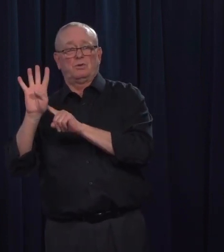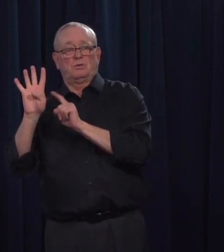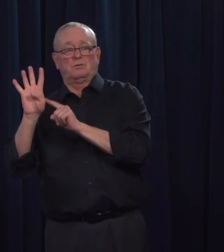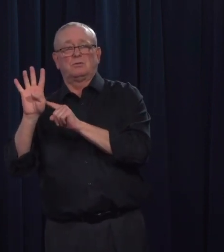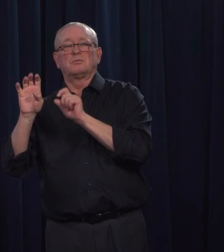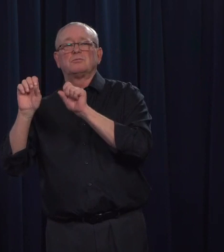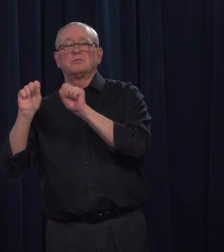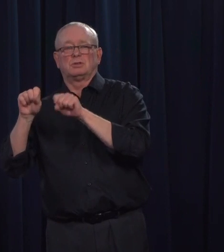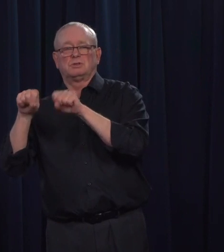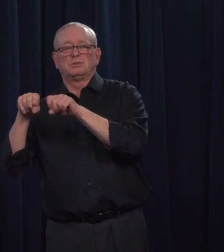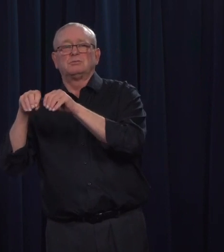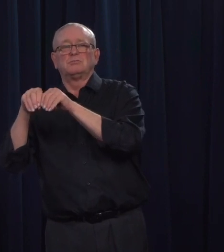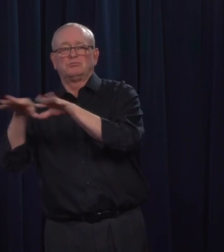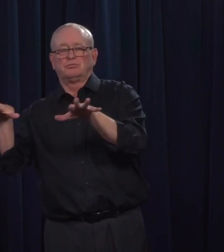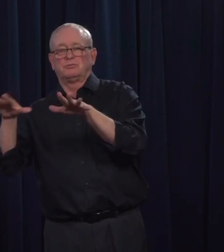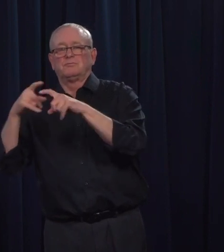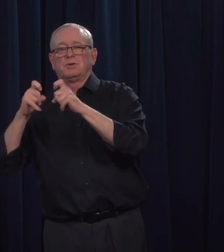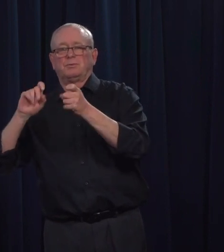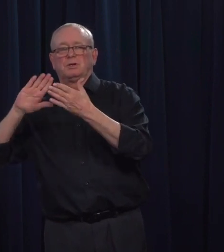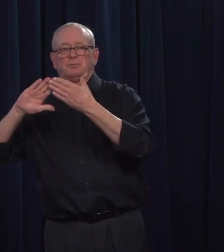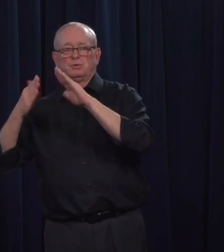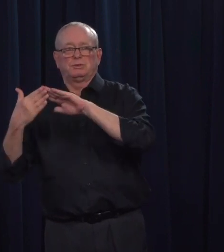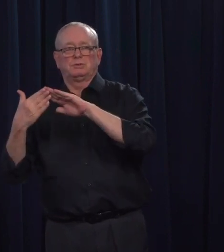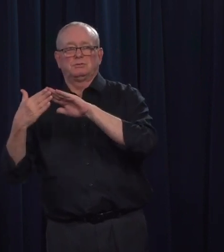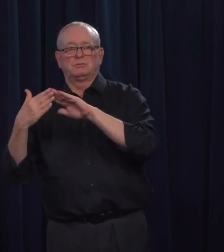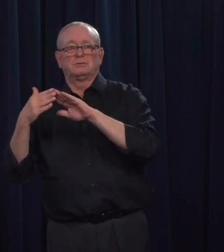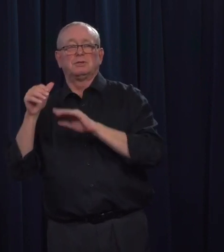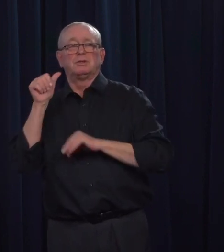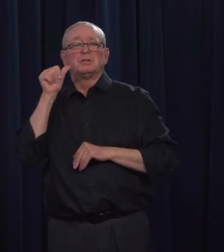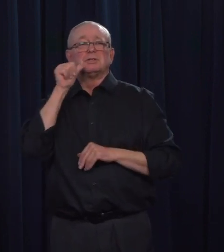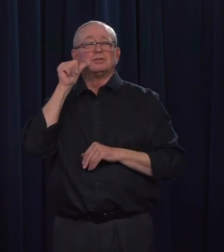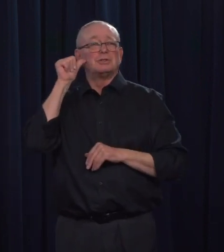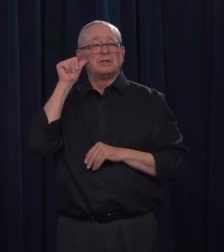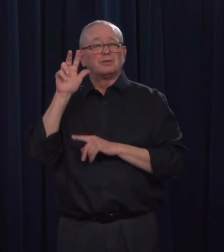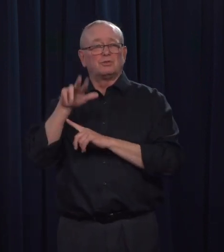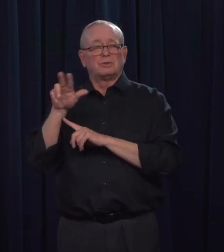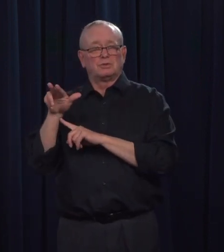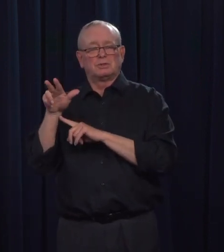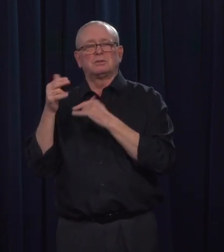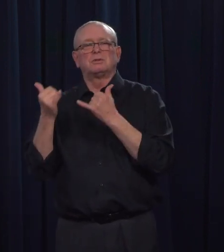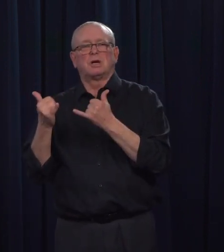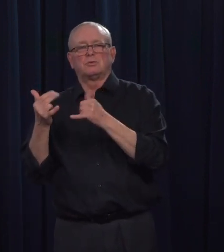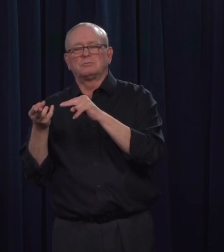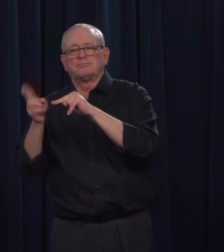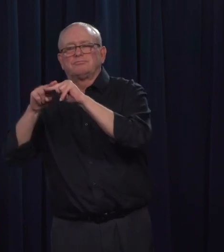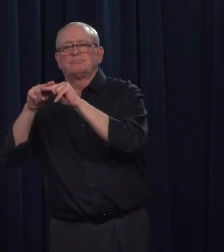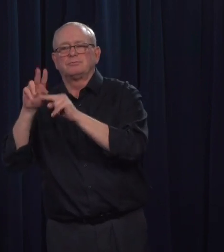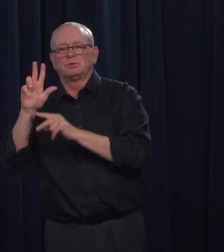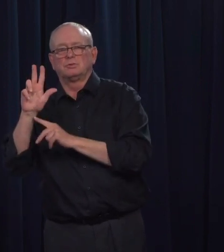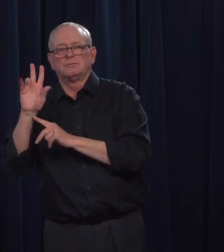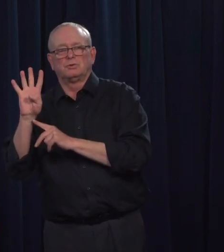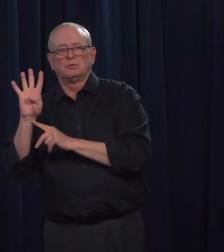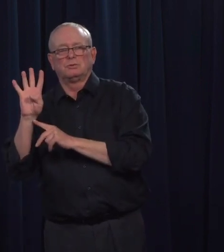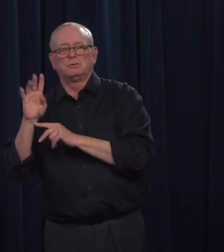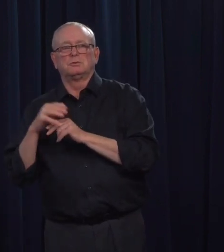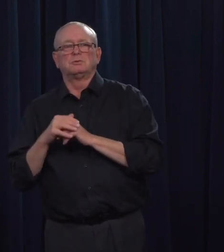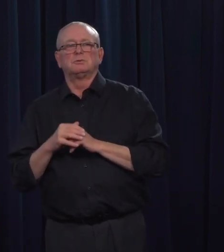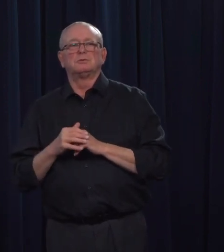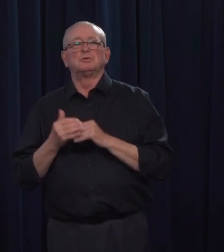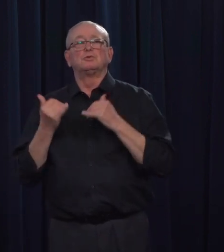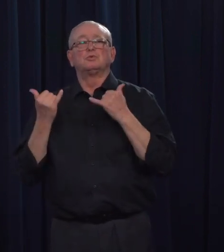increase of 1 from yesterday. Right now, 21 individuals are being treated in hospital, with 10 currently